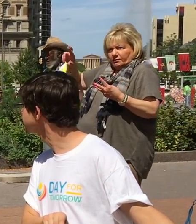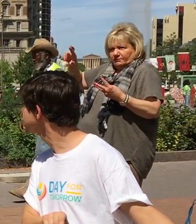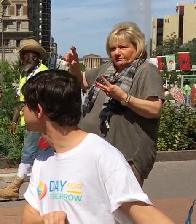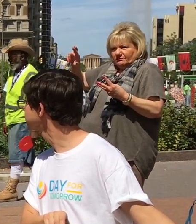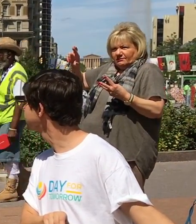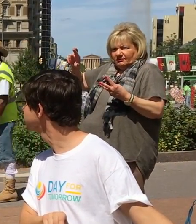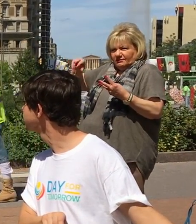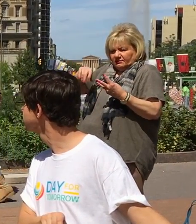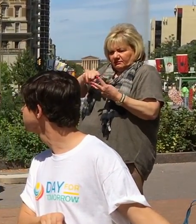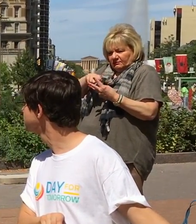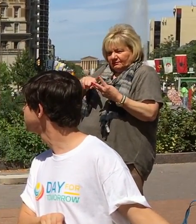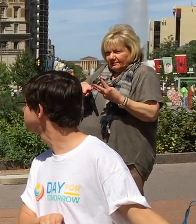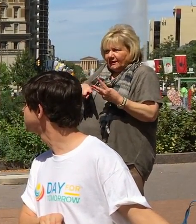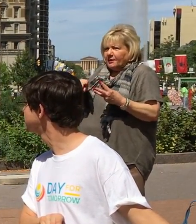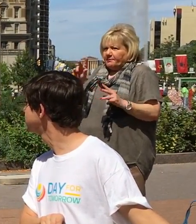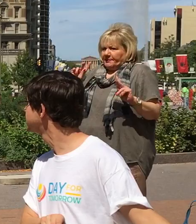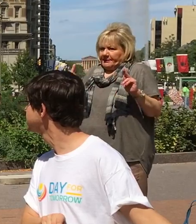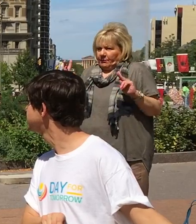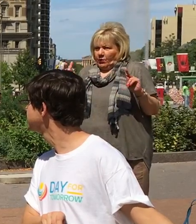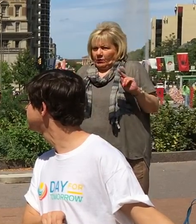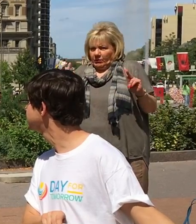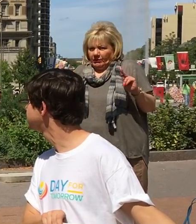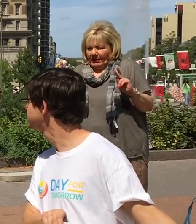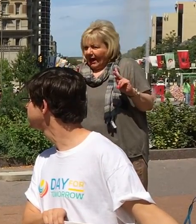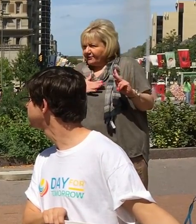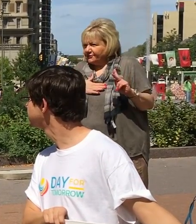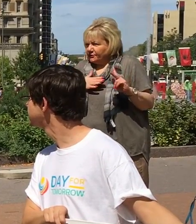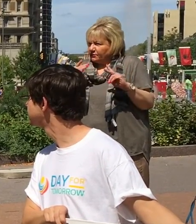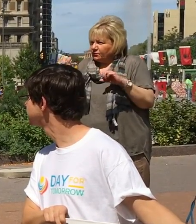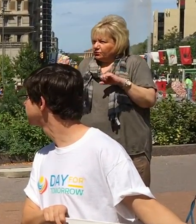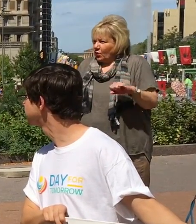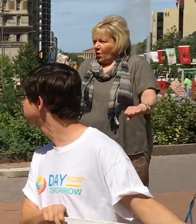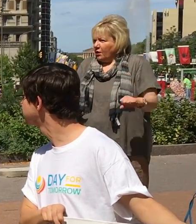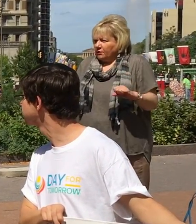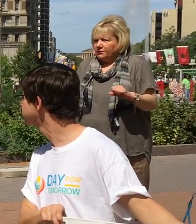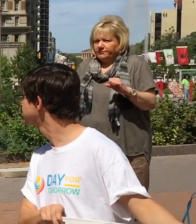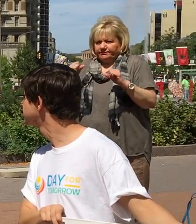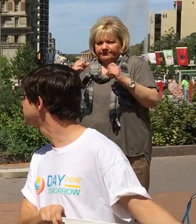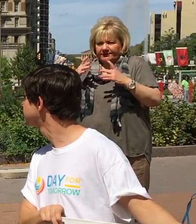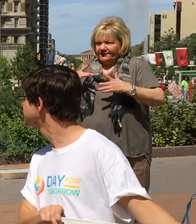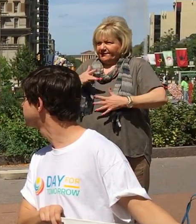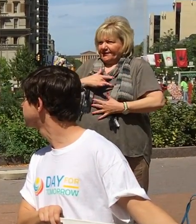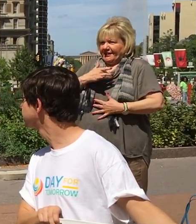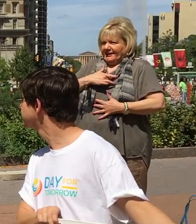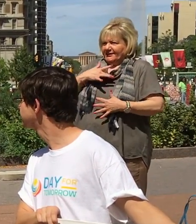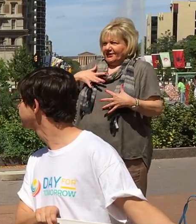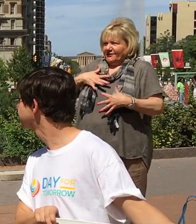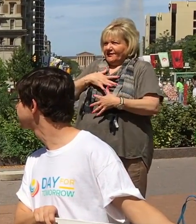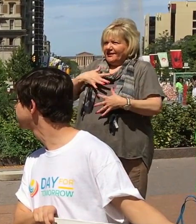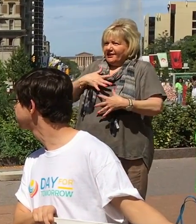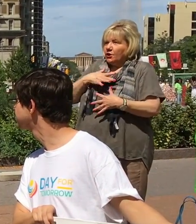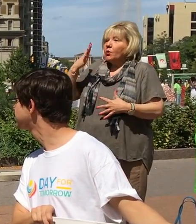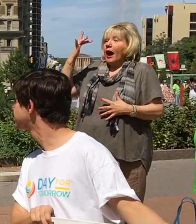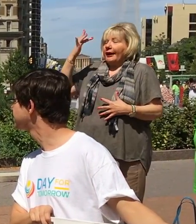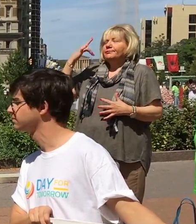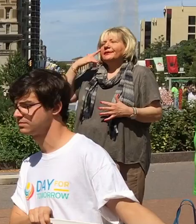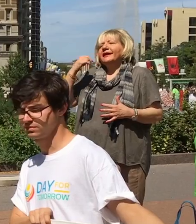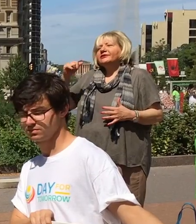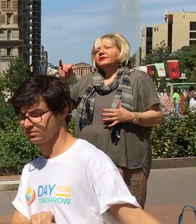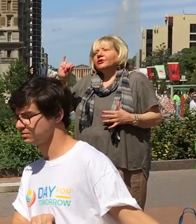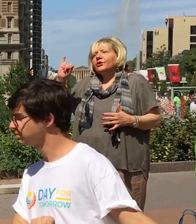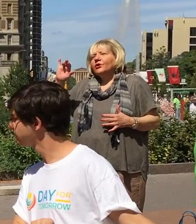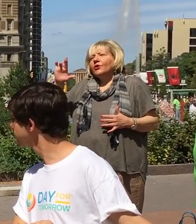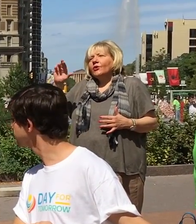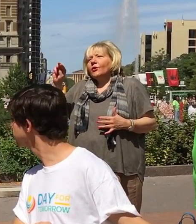fear that these communities had from their trauma 2 years ago after Hurricane Maria and Irma